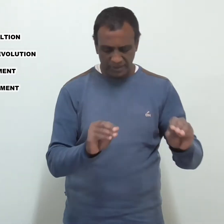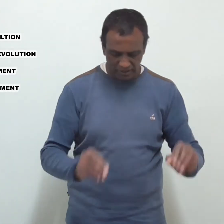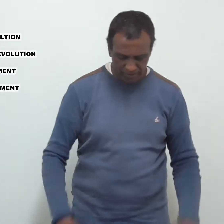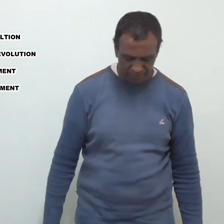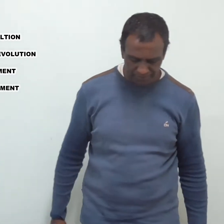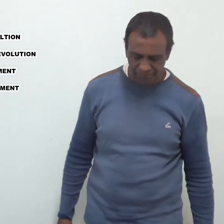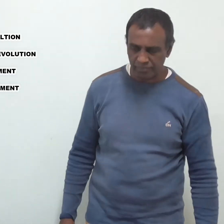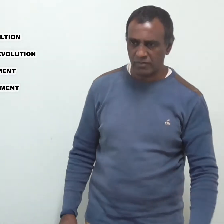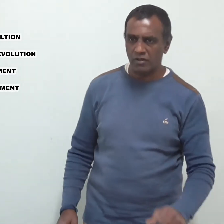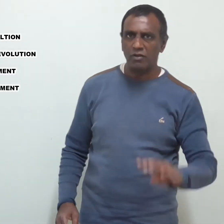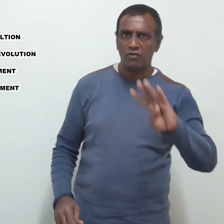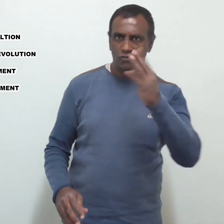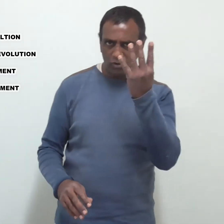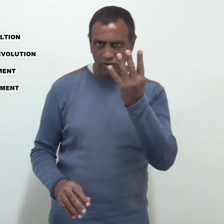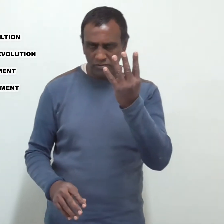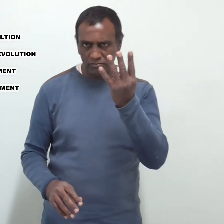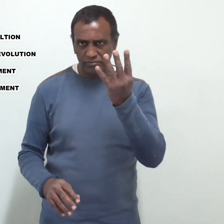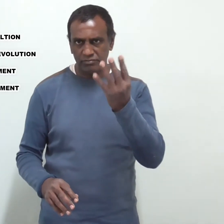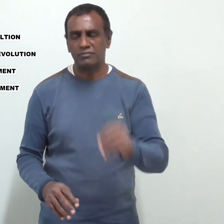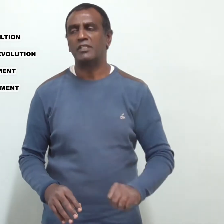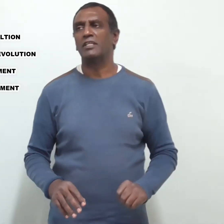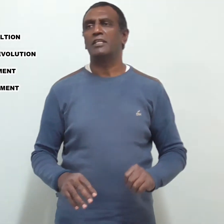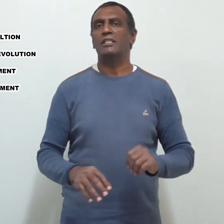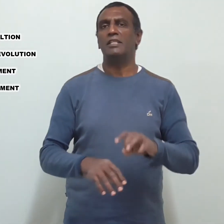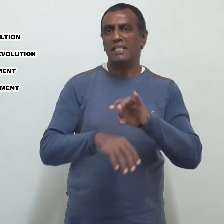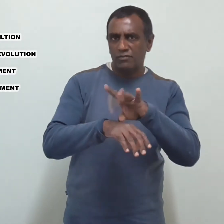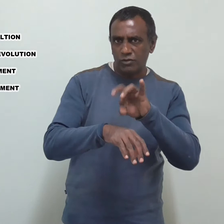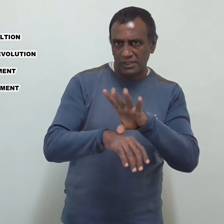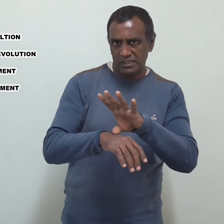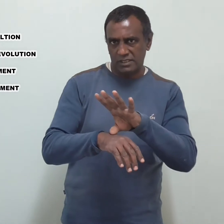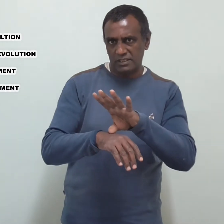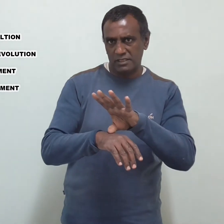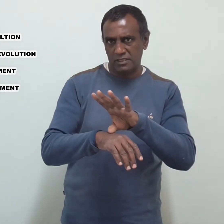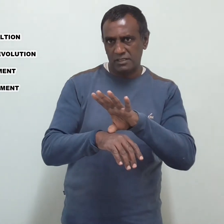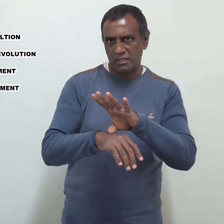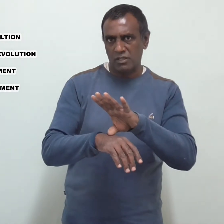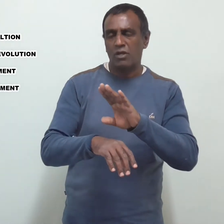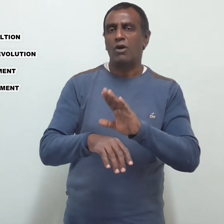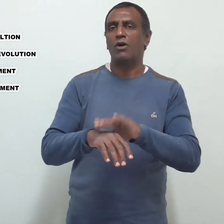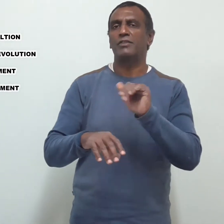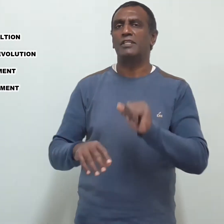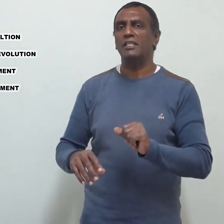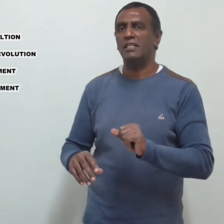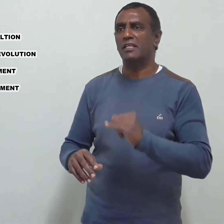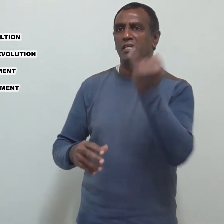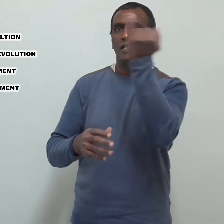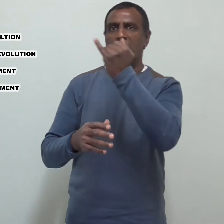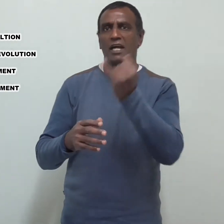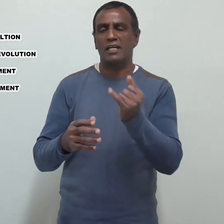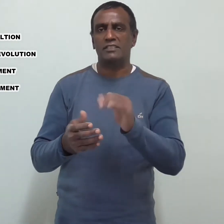movement. 4, the influences on the arts